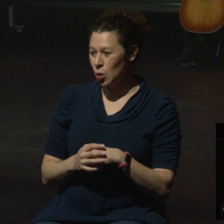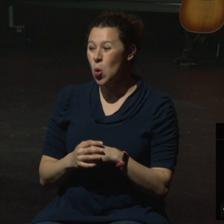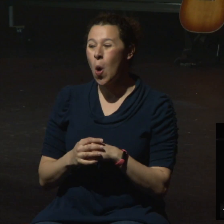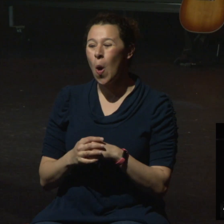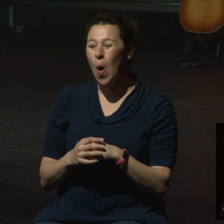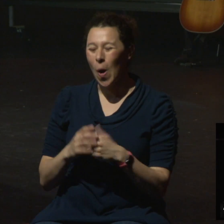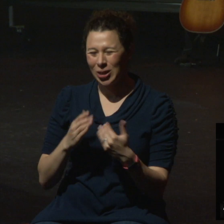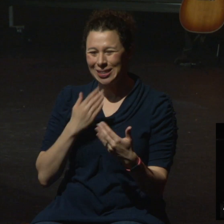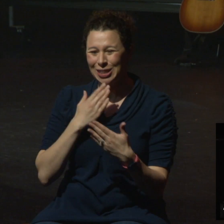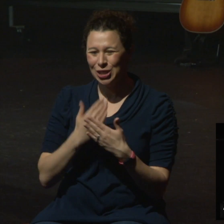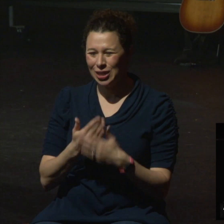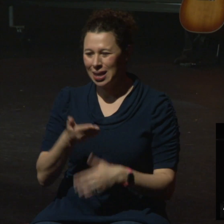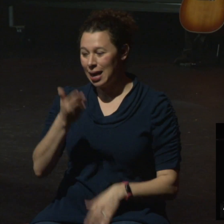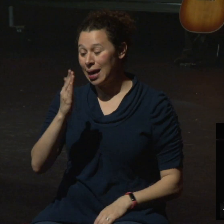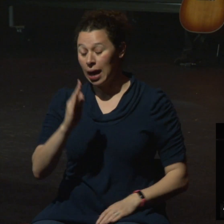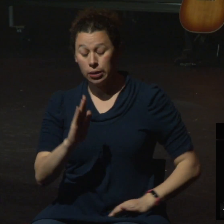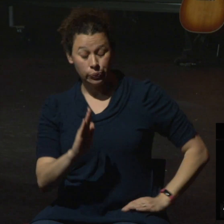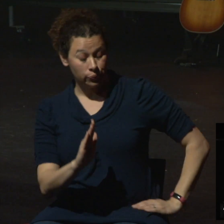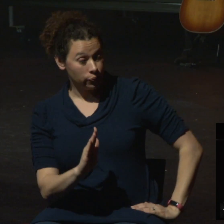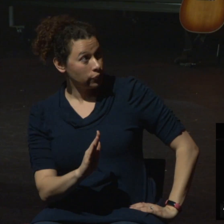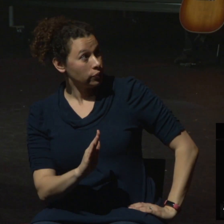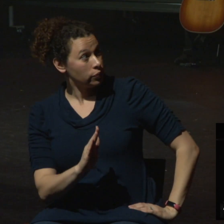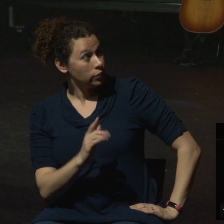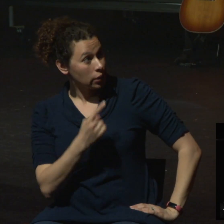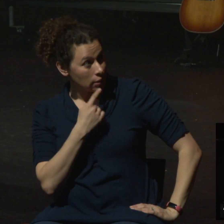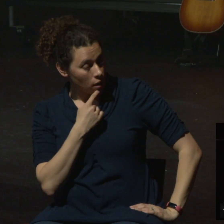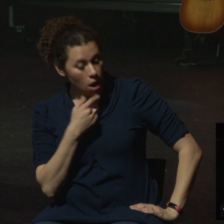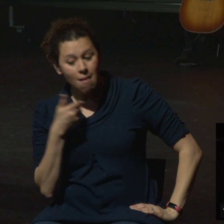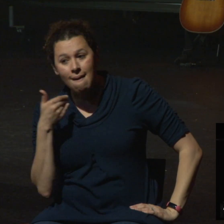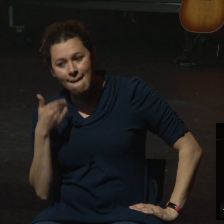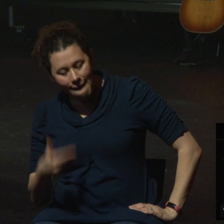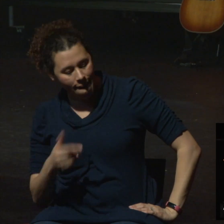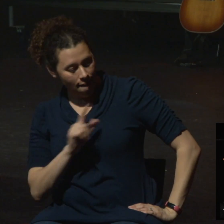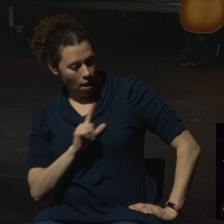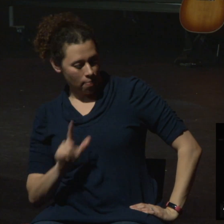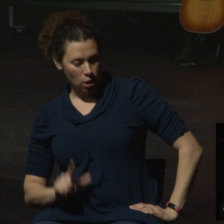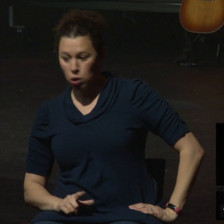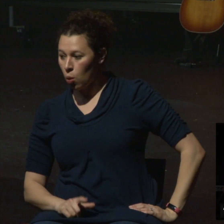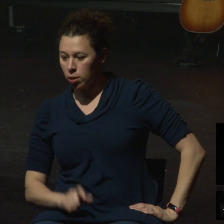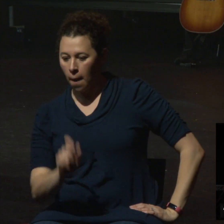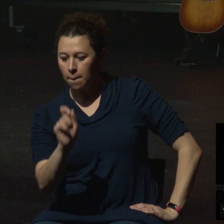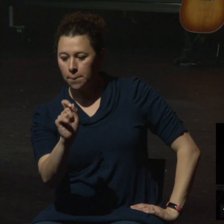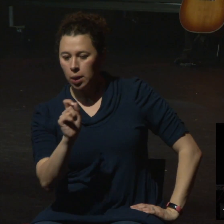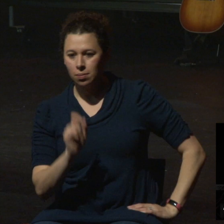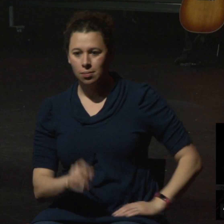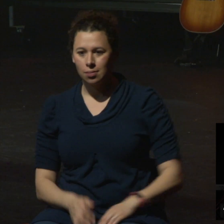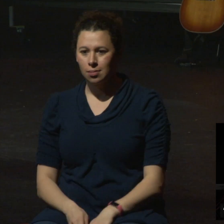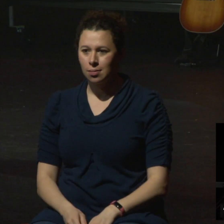good. God spoke to Moses and said to him, I am the Lord. Case closed.